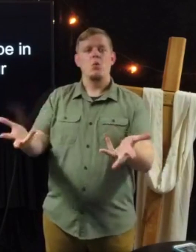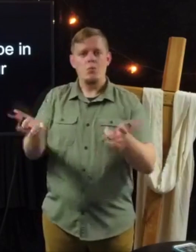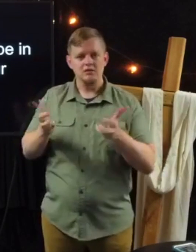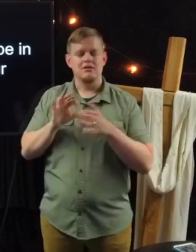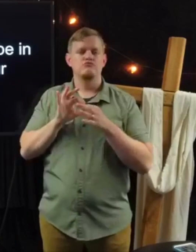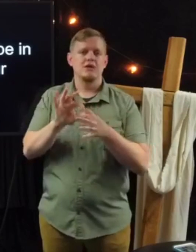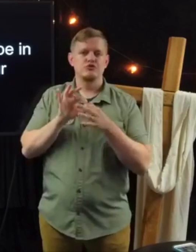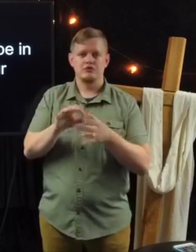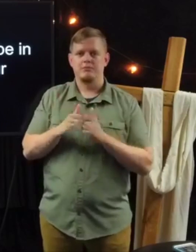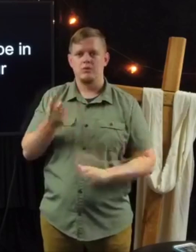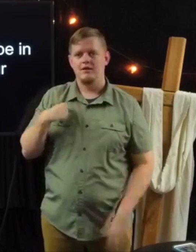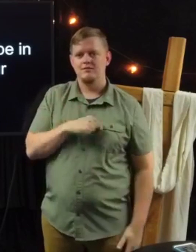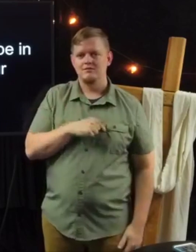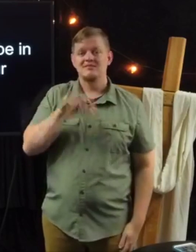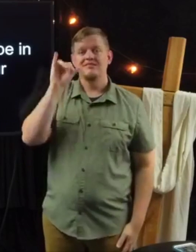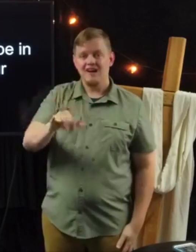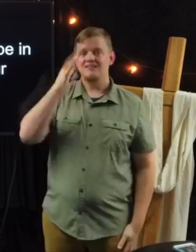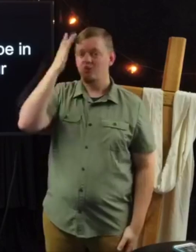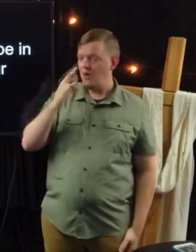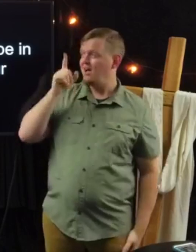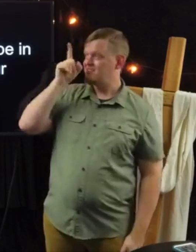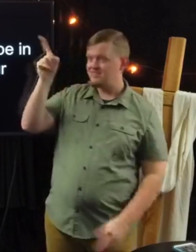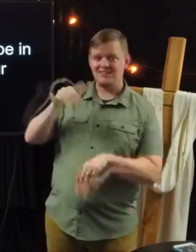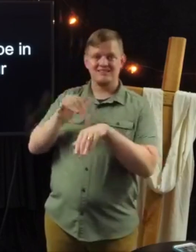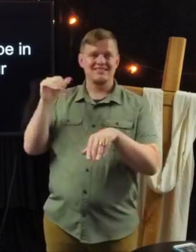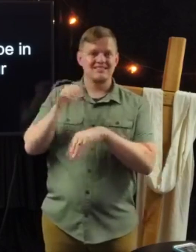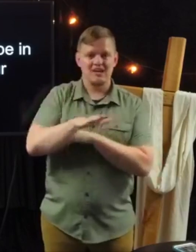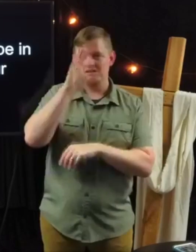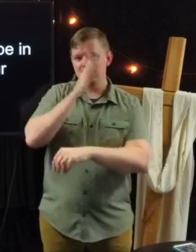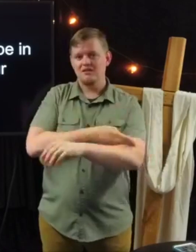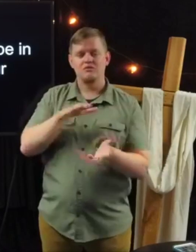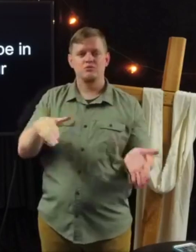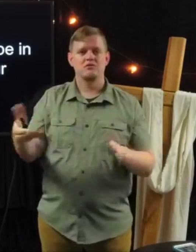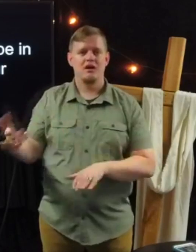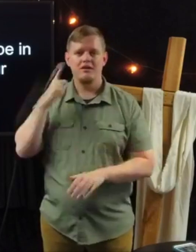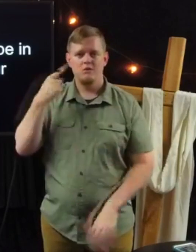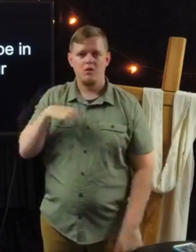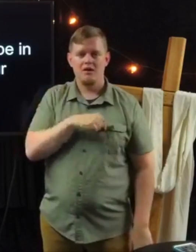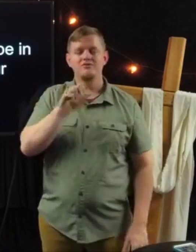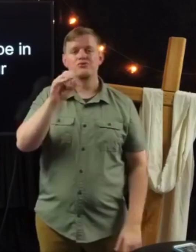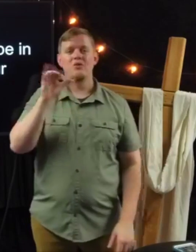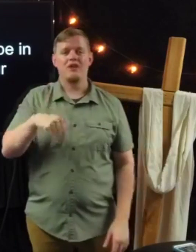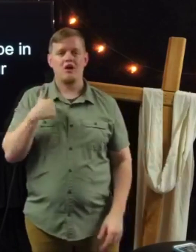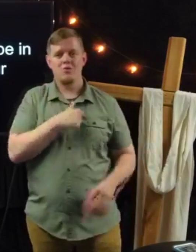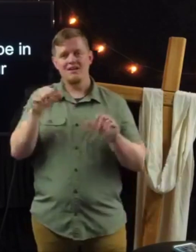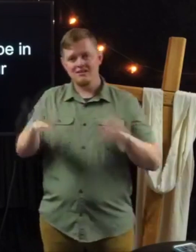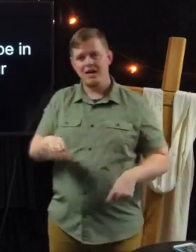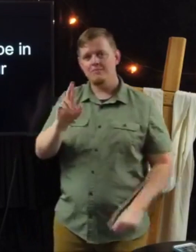God wants a relationship with us. And that's why he sent his son to die for us. So that we